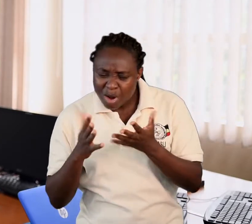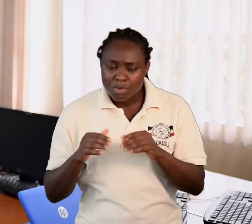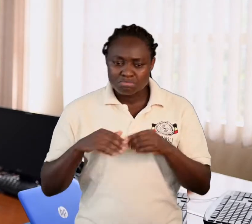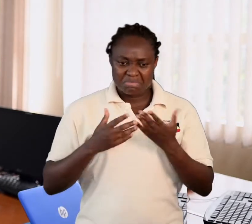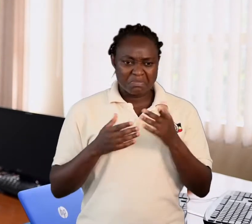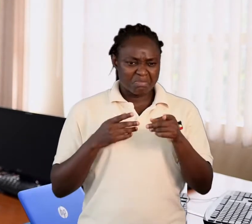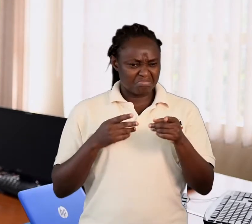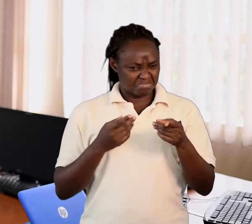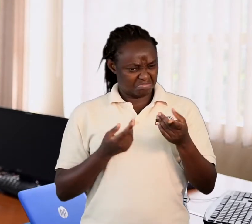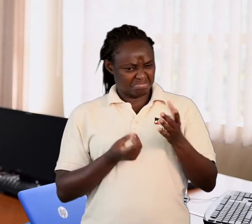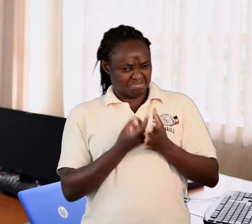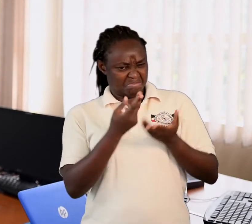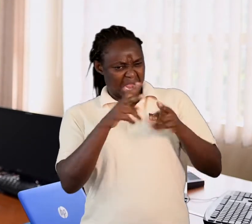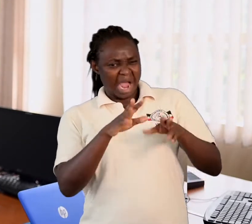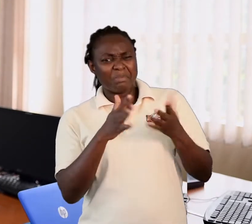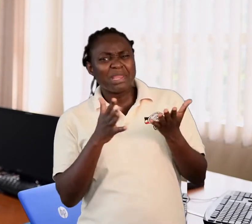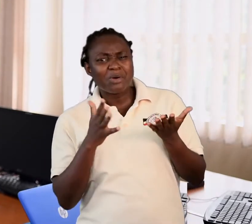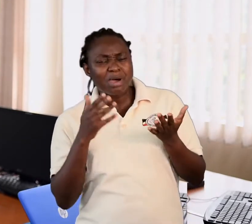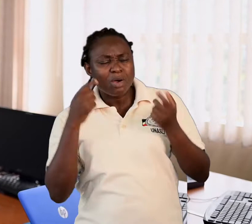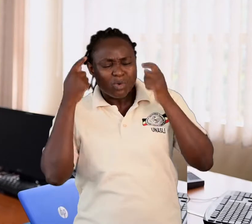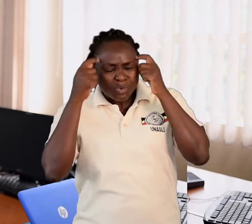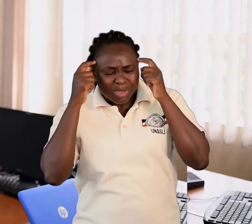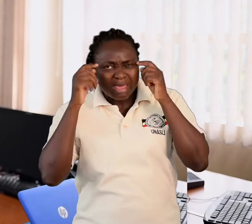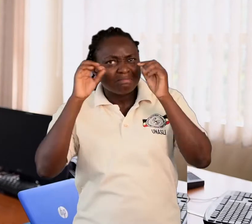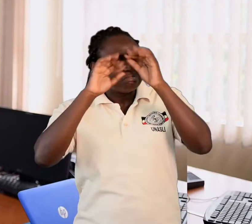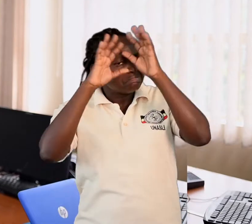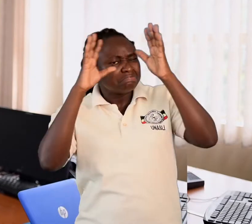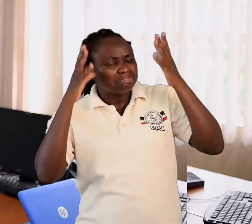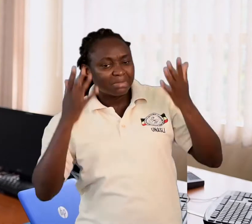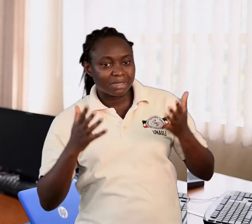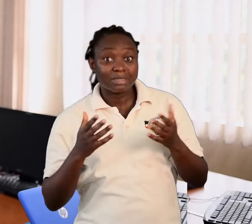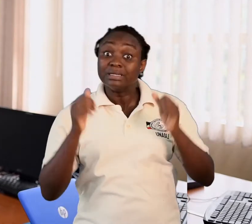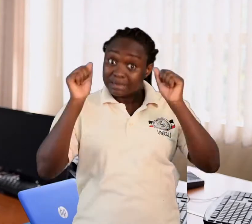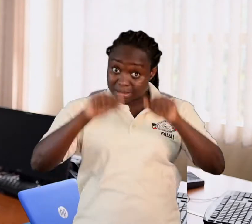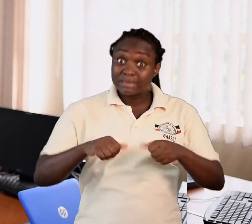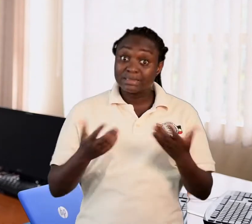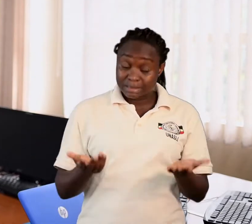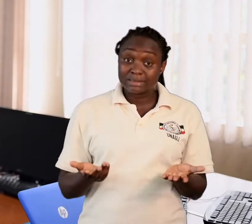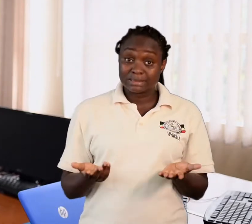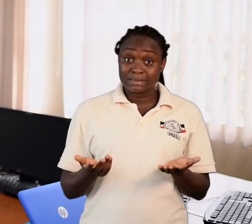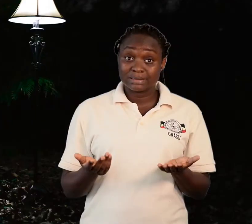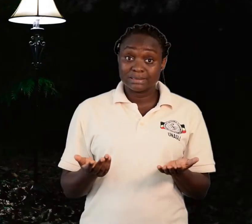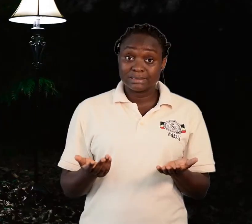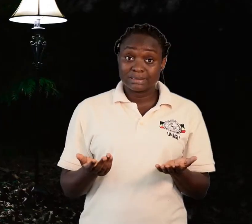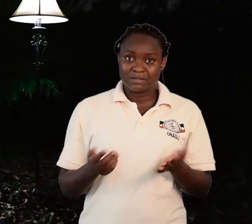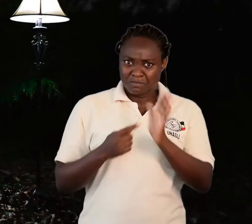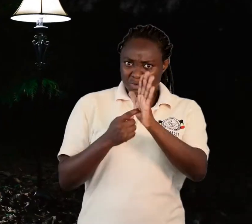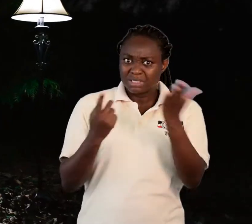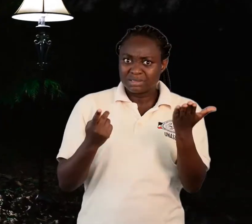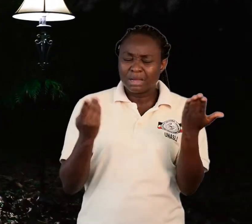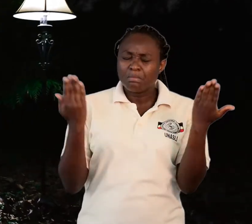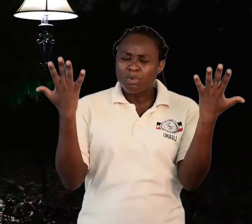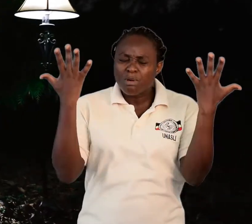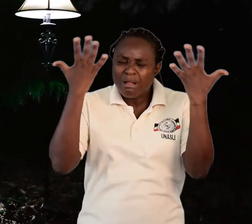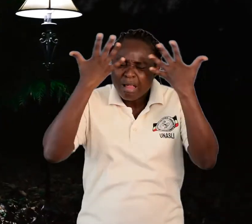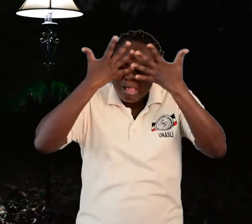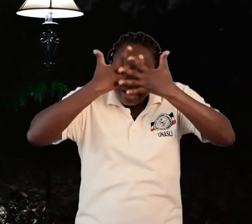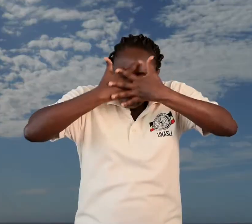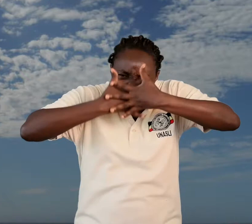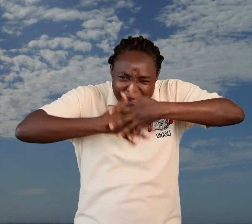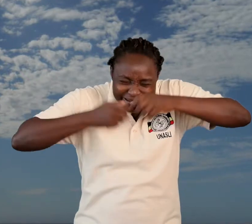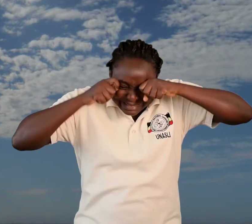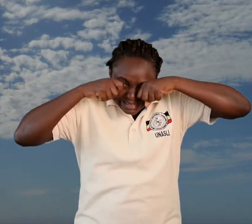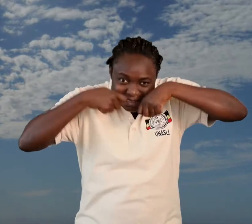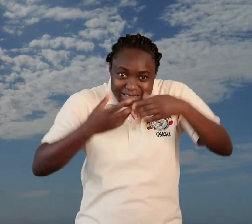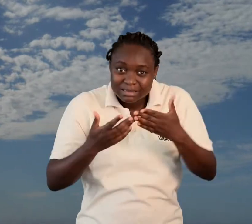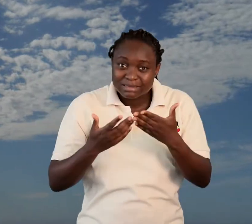how they happen? Oh yes, we have darkness, we